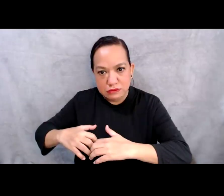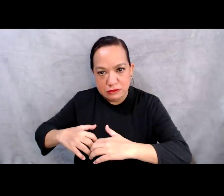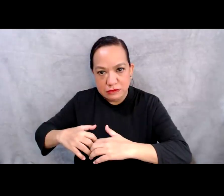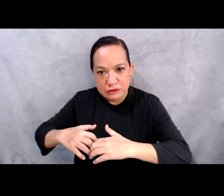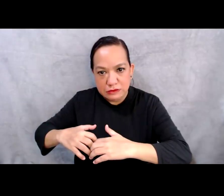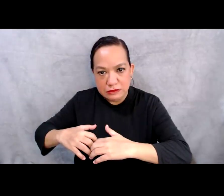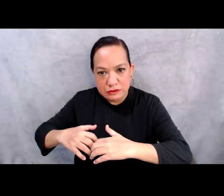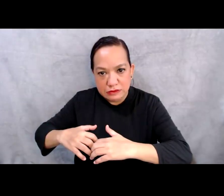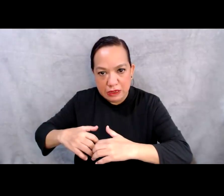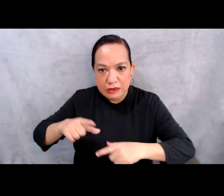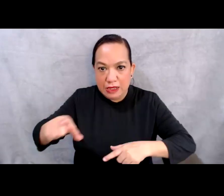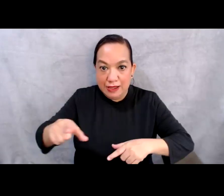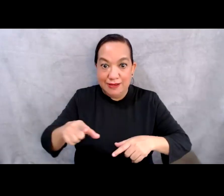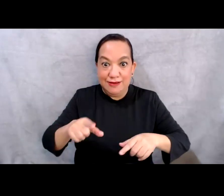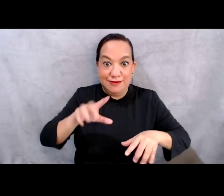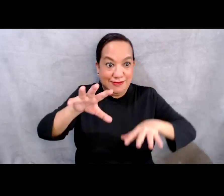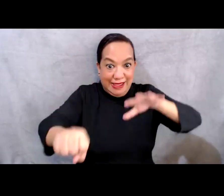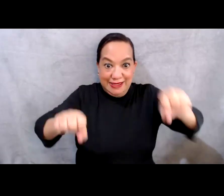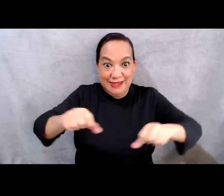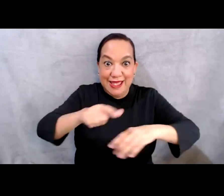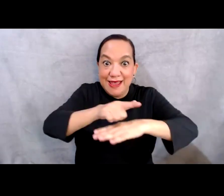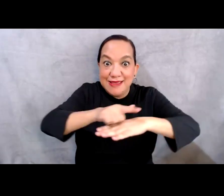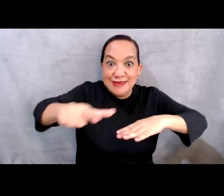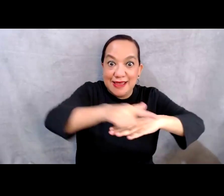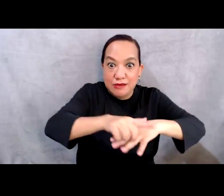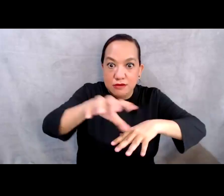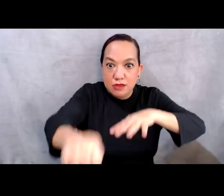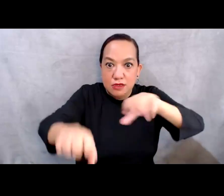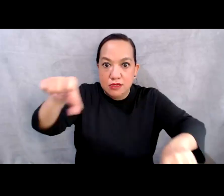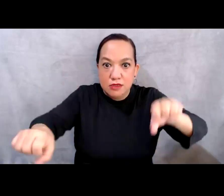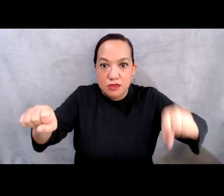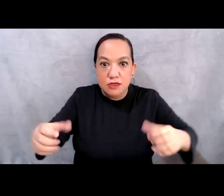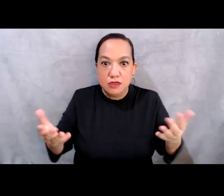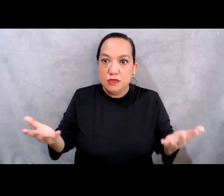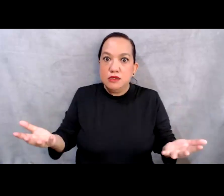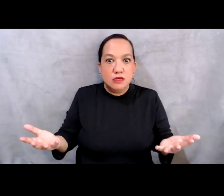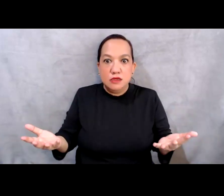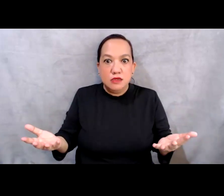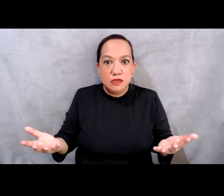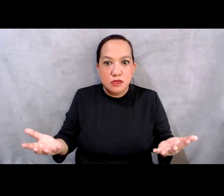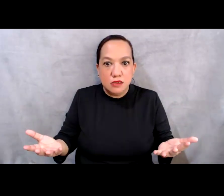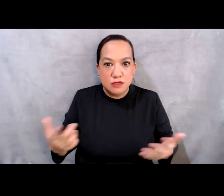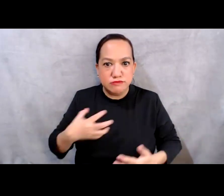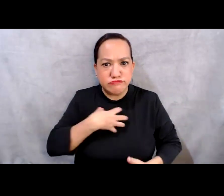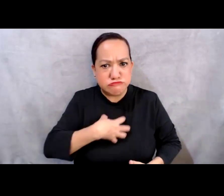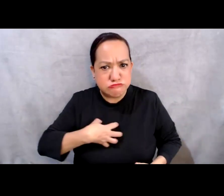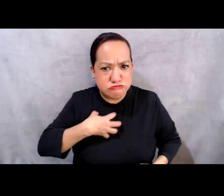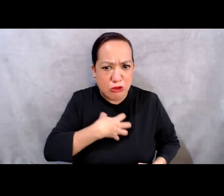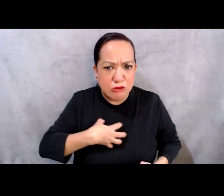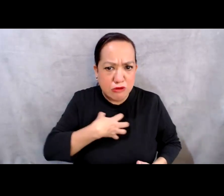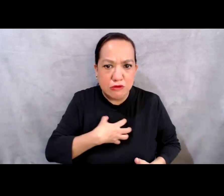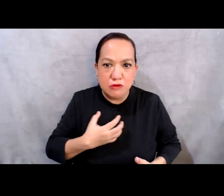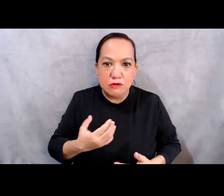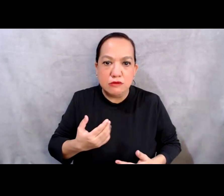wanted to complain, and they requested a training. We had set up date and place for training, but it